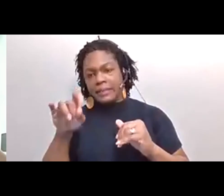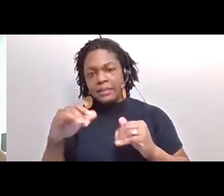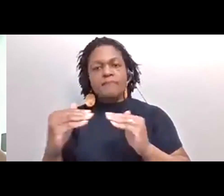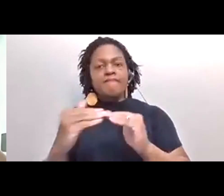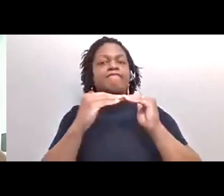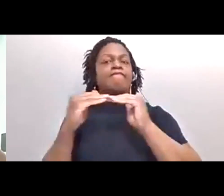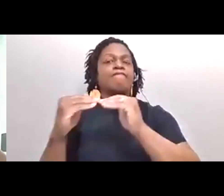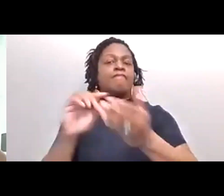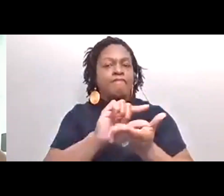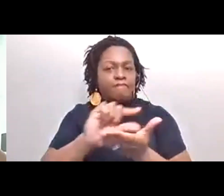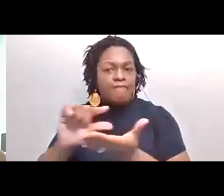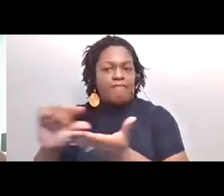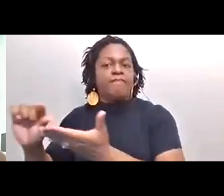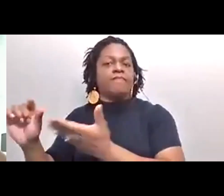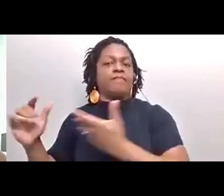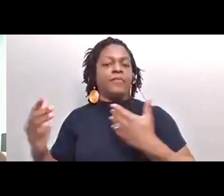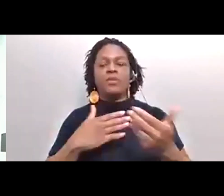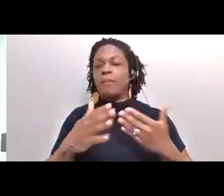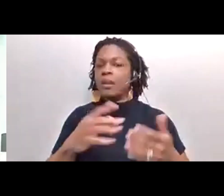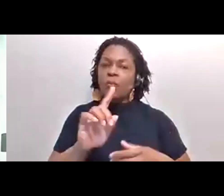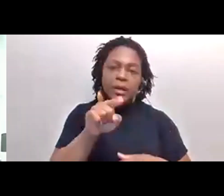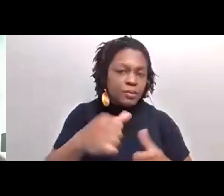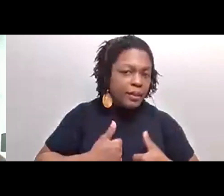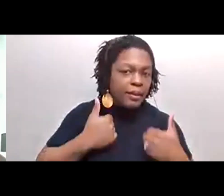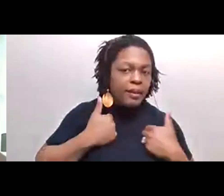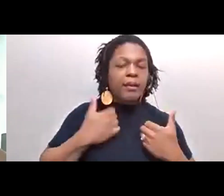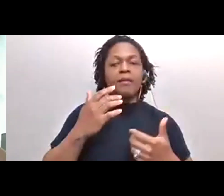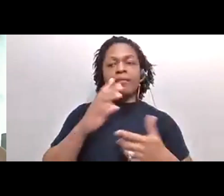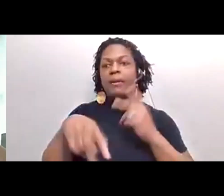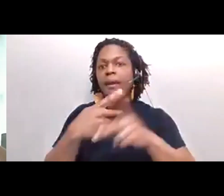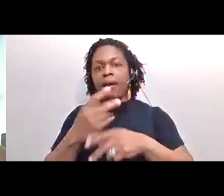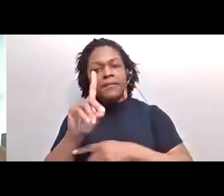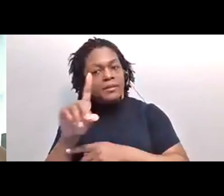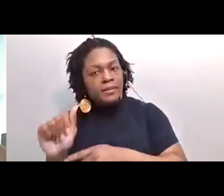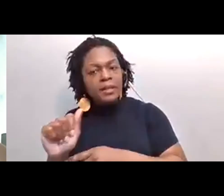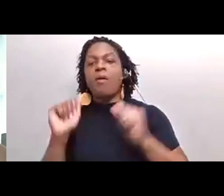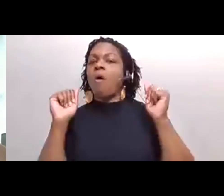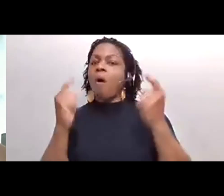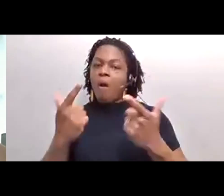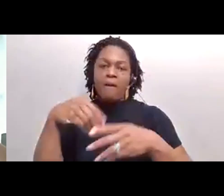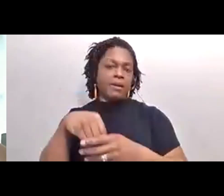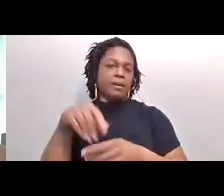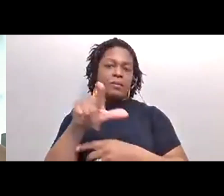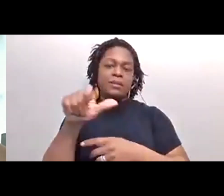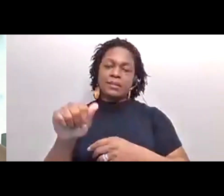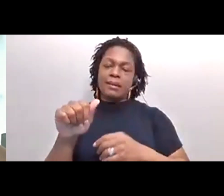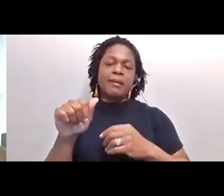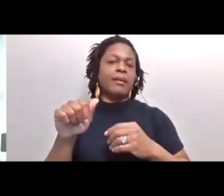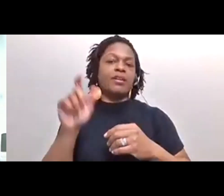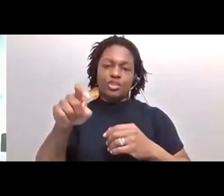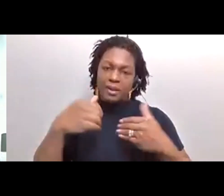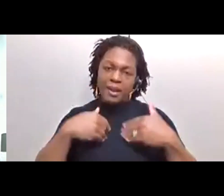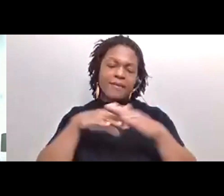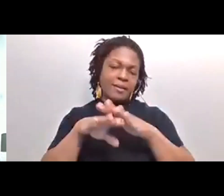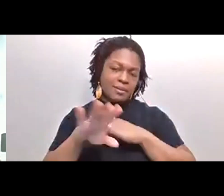nature of your disability. You know, everyone in Louisiana who has a disability should have